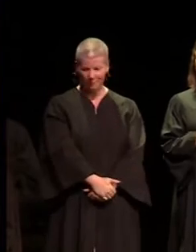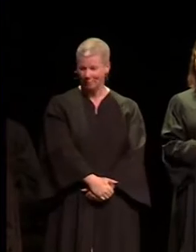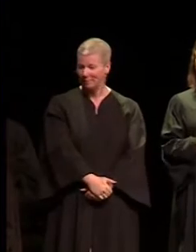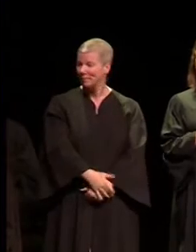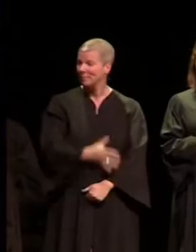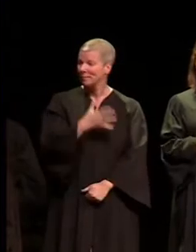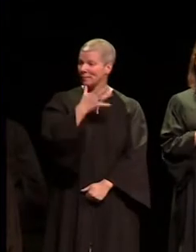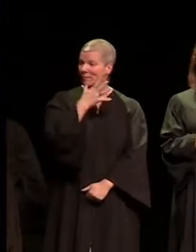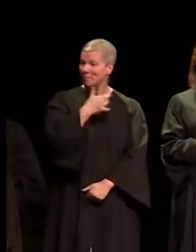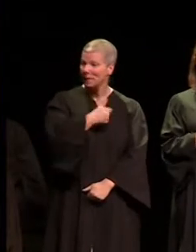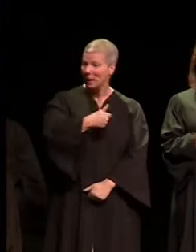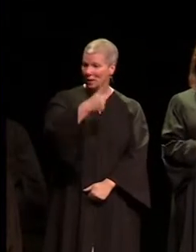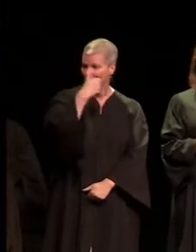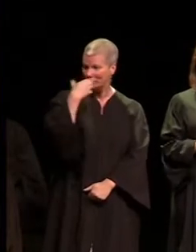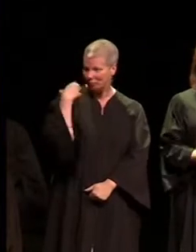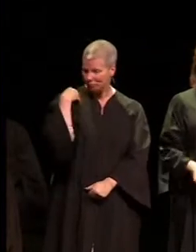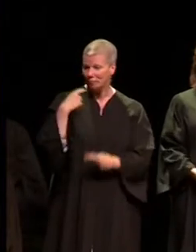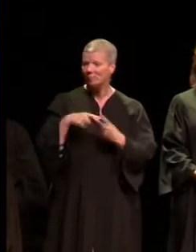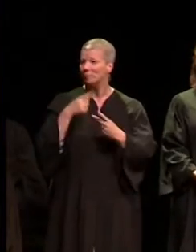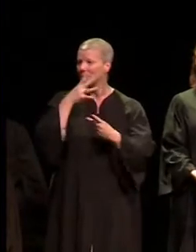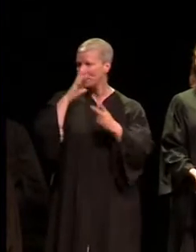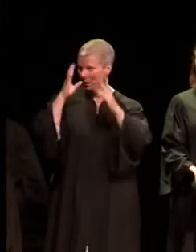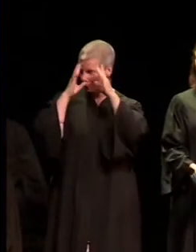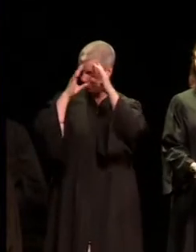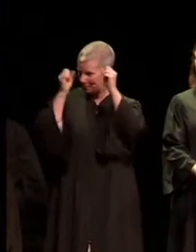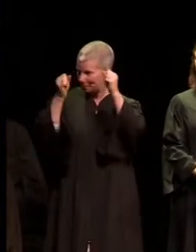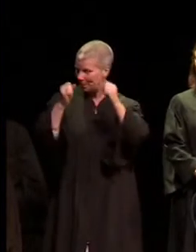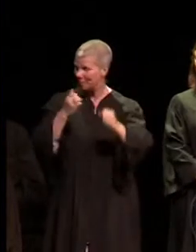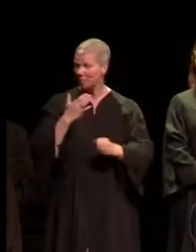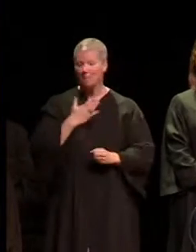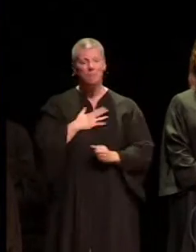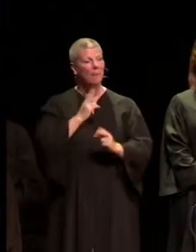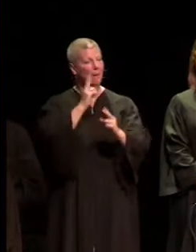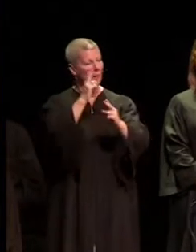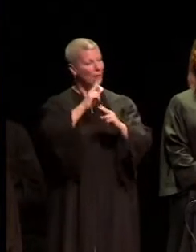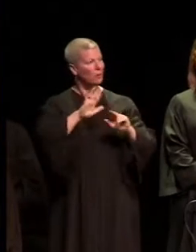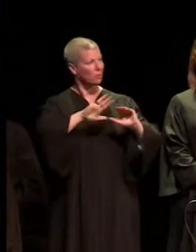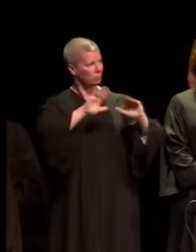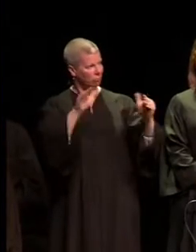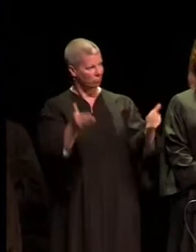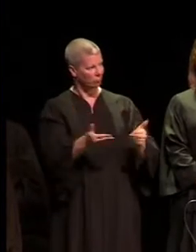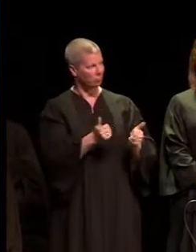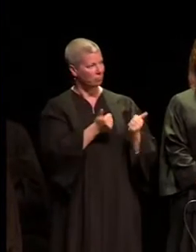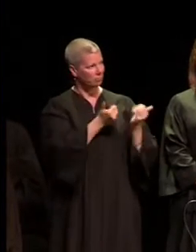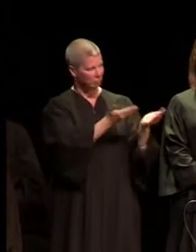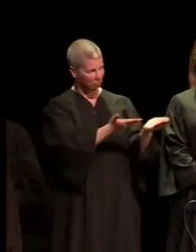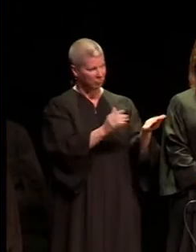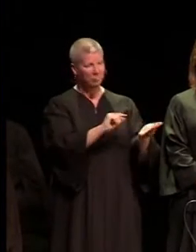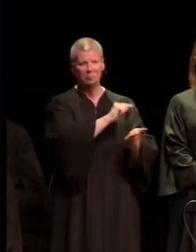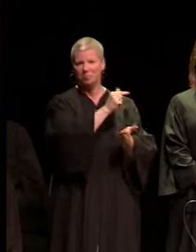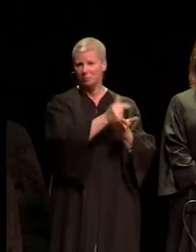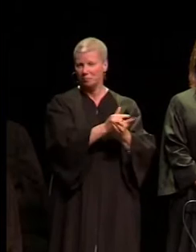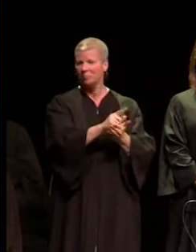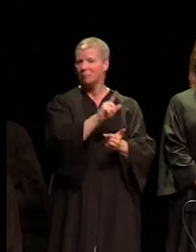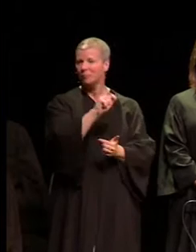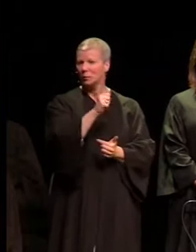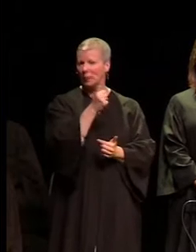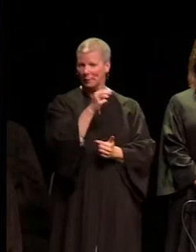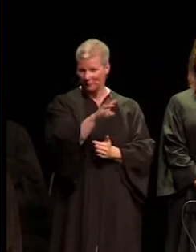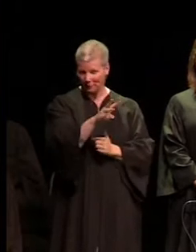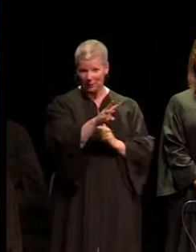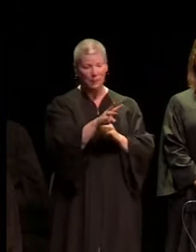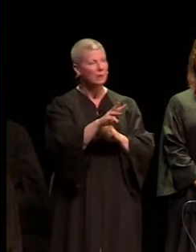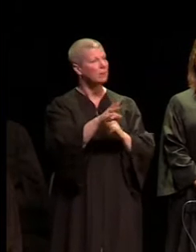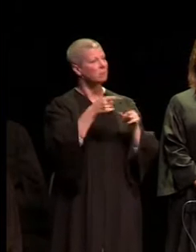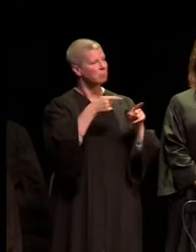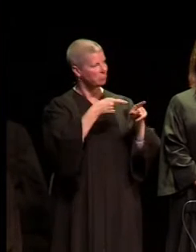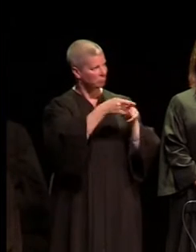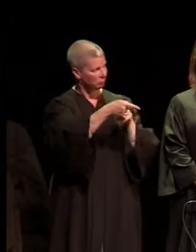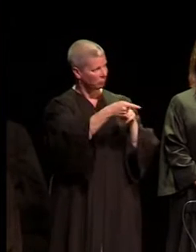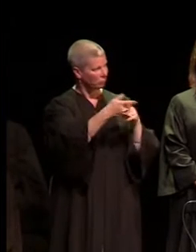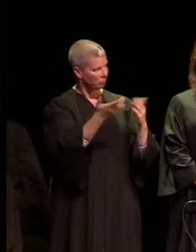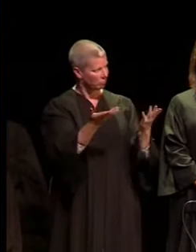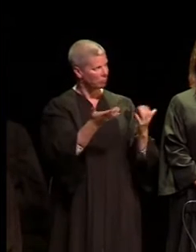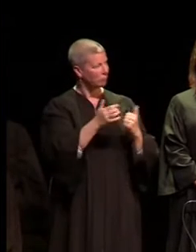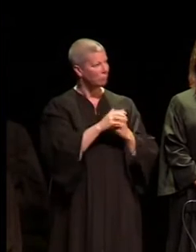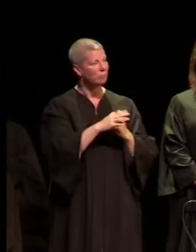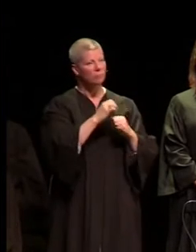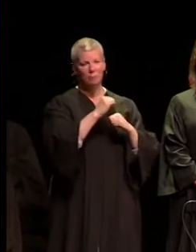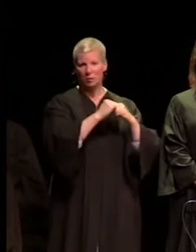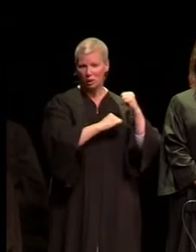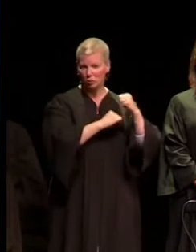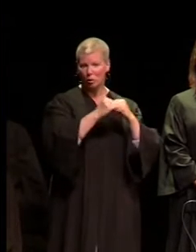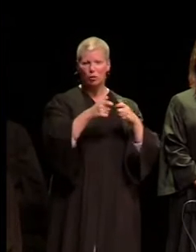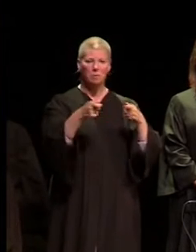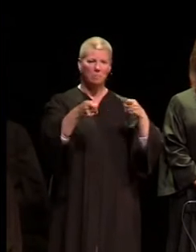Madam Chancellor, Madam President, I have the honor of presenting to you the graduates of 2016 for their credentials from the